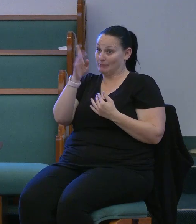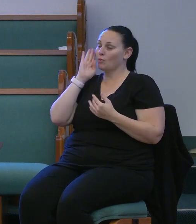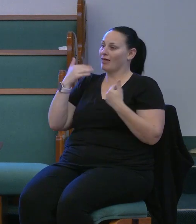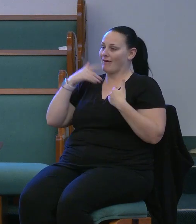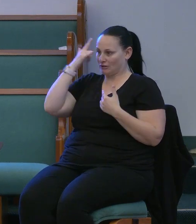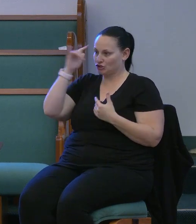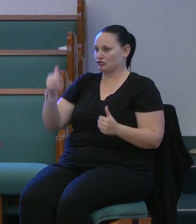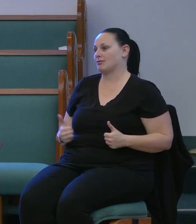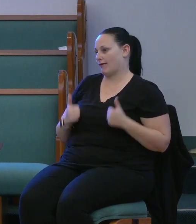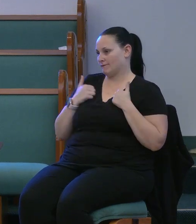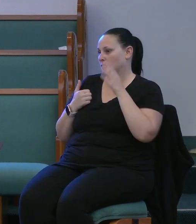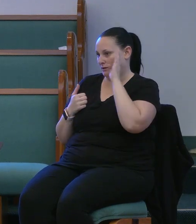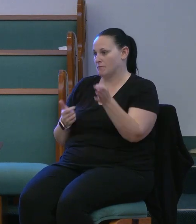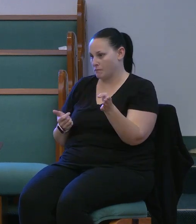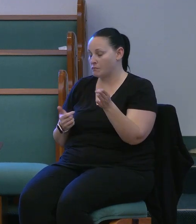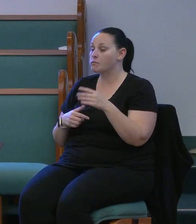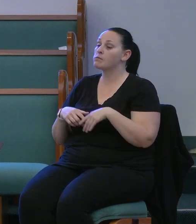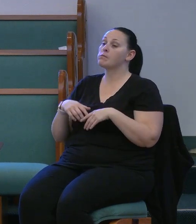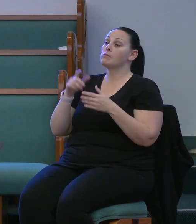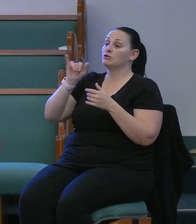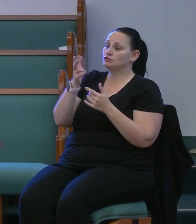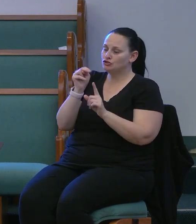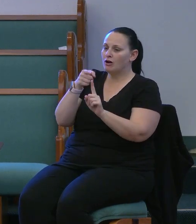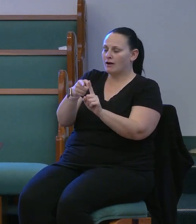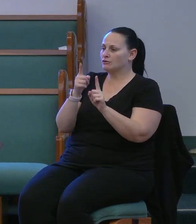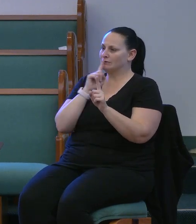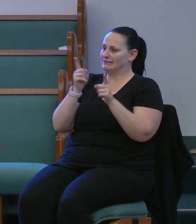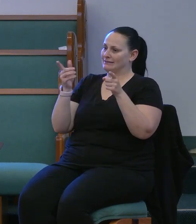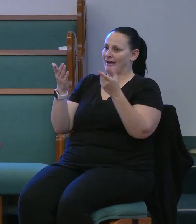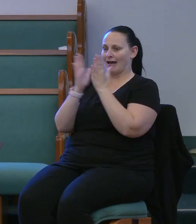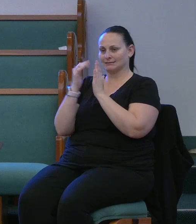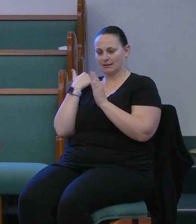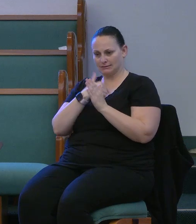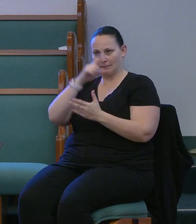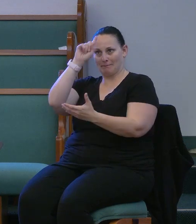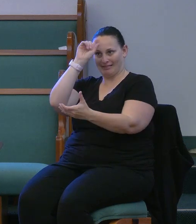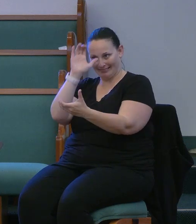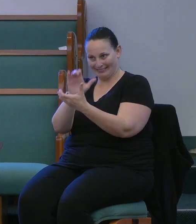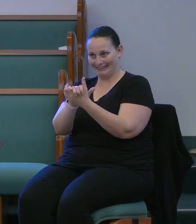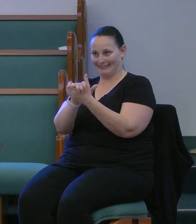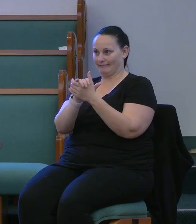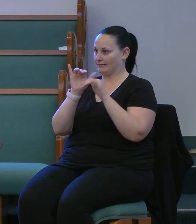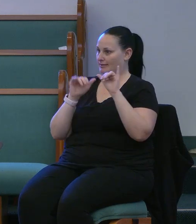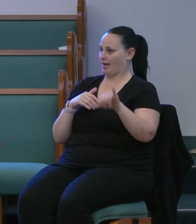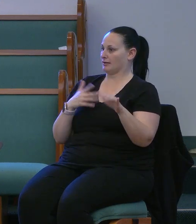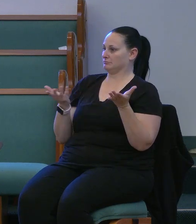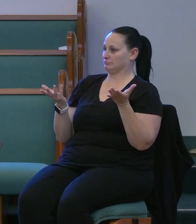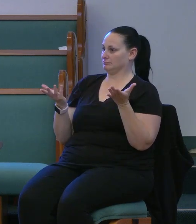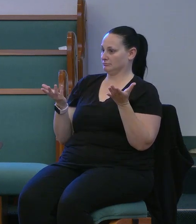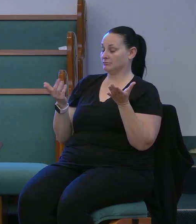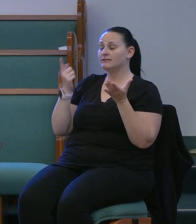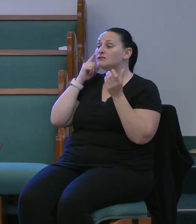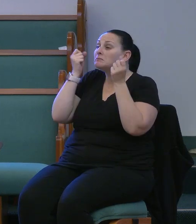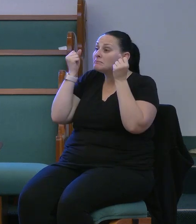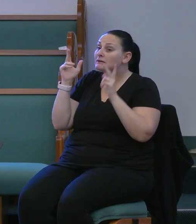eternal life. The Gospel of John is inviting us to believe that. For many,